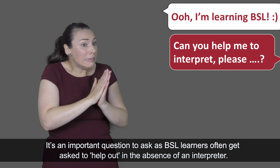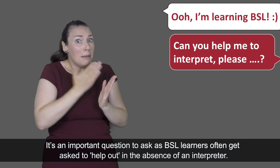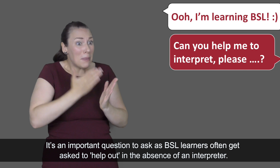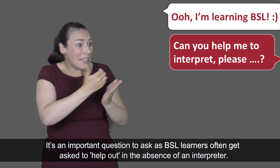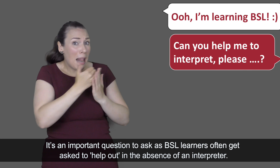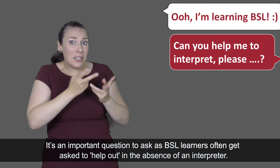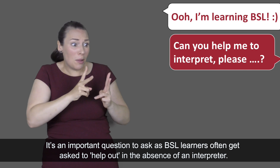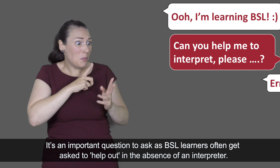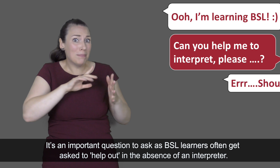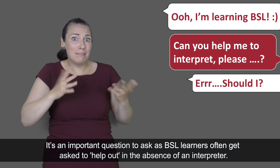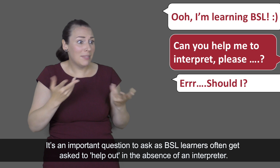out in the absence of an interpreter.